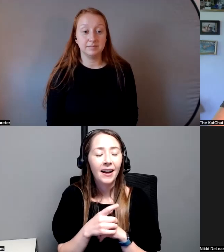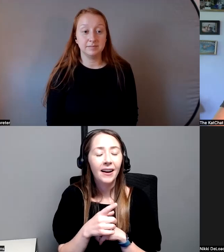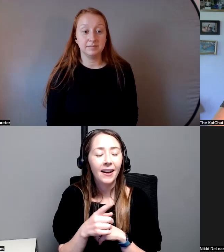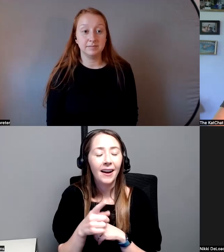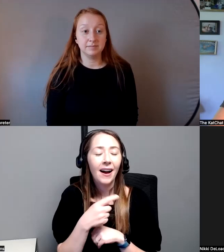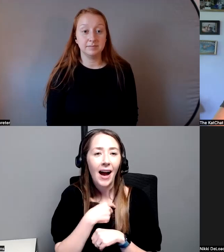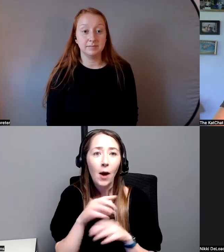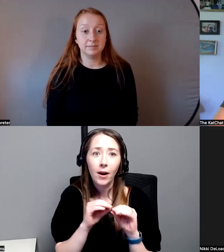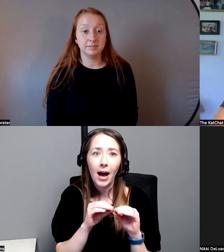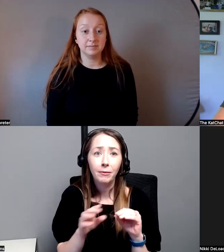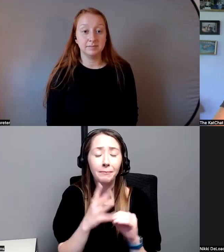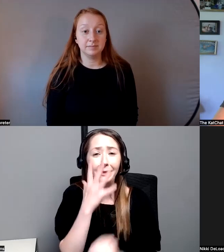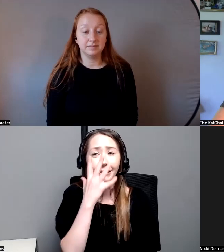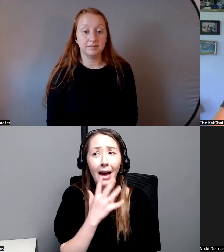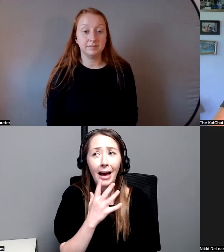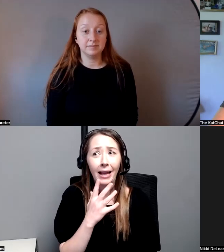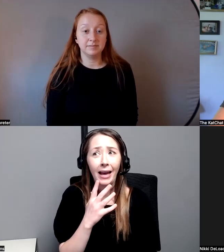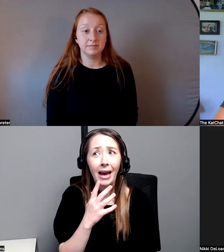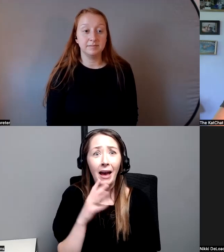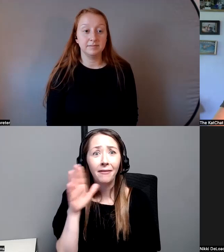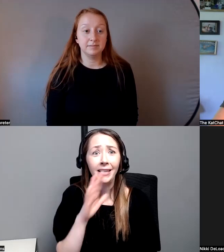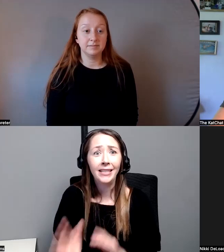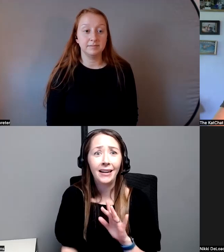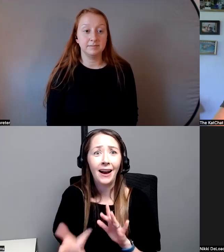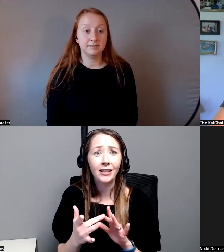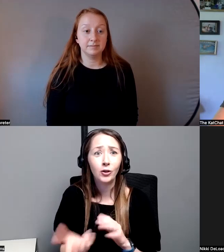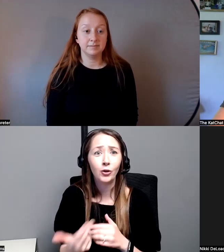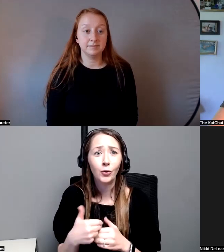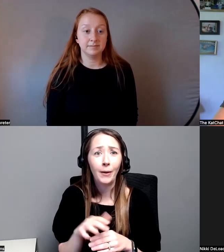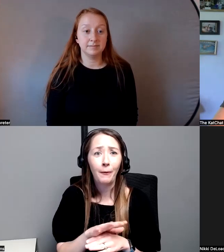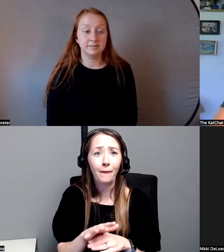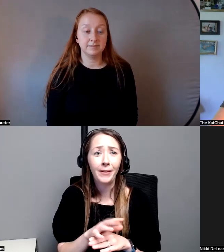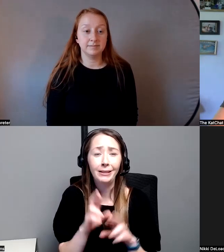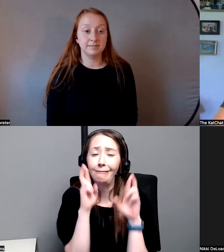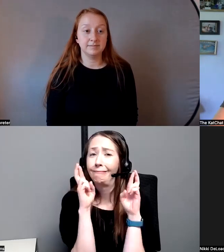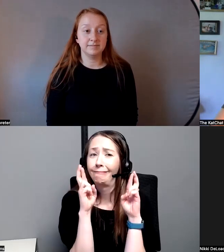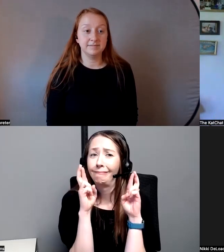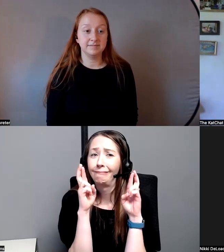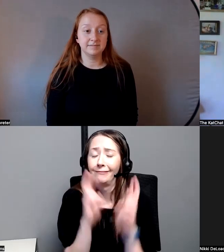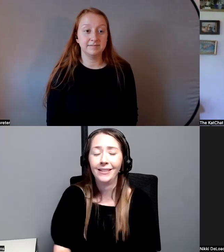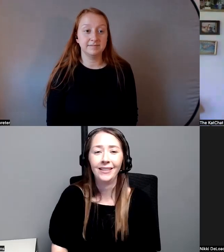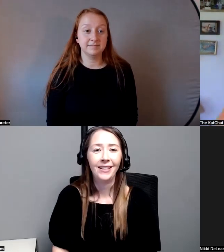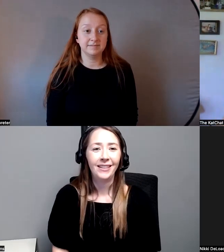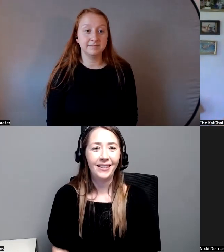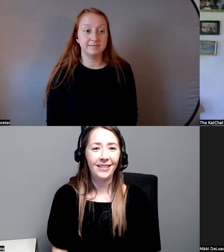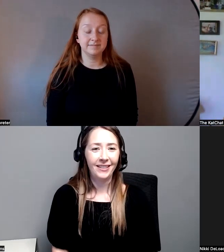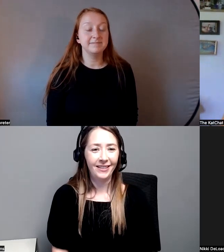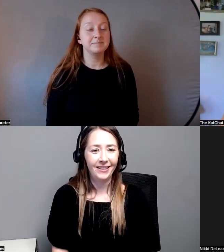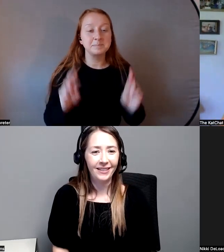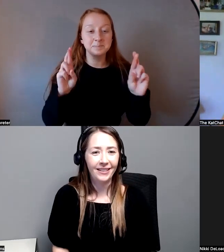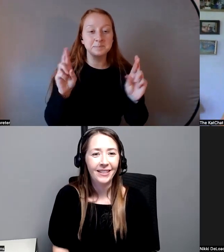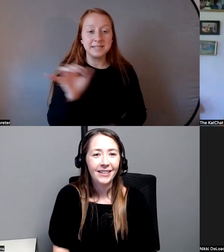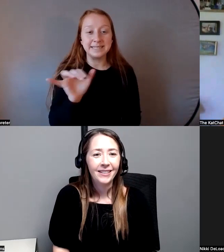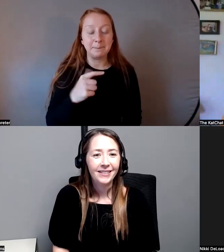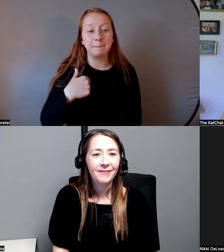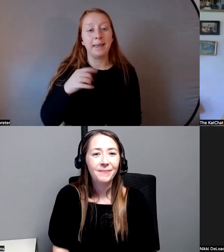I would obviously be really sad if I didn't get asked to do one this year. So fingers crossed. Hopefully, okay. I'm gonna let